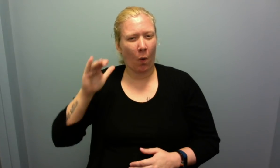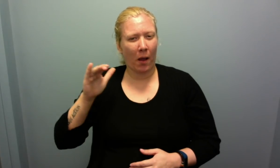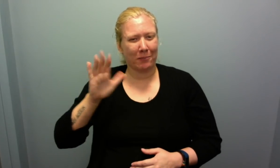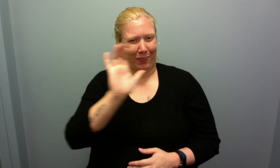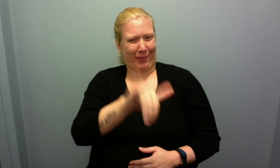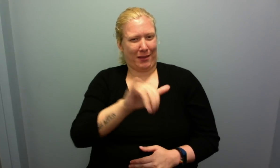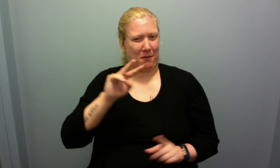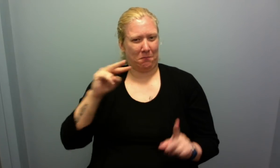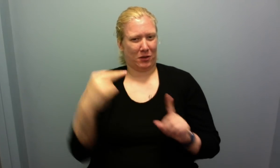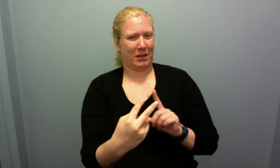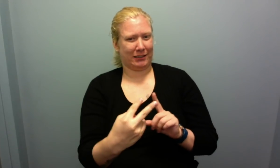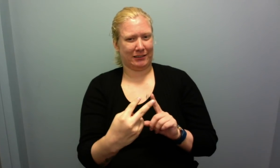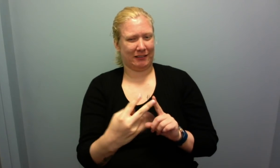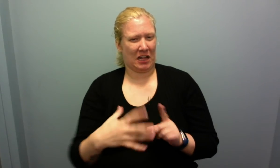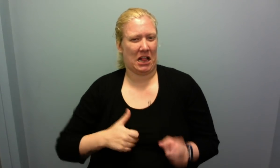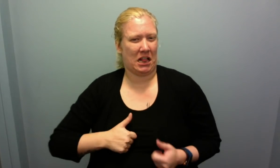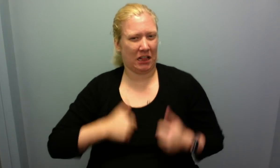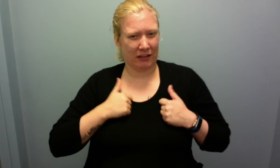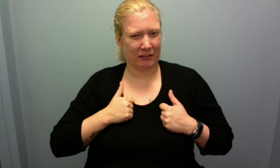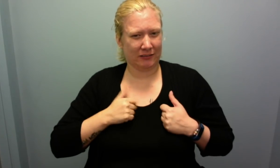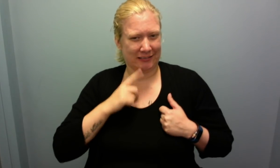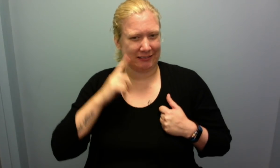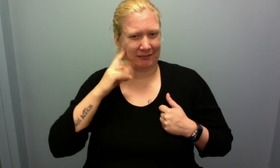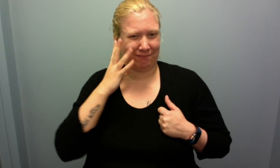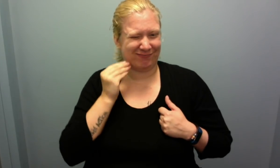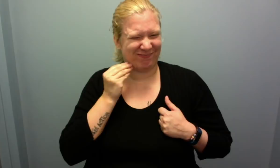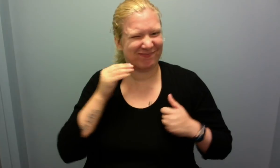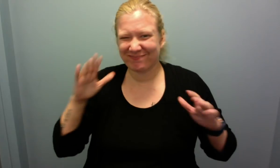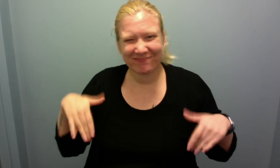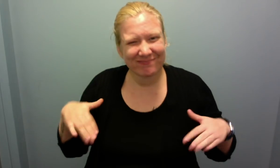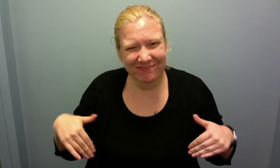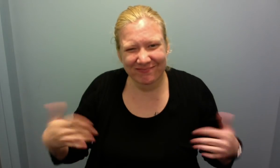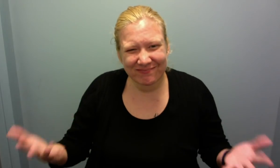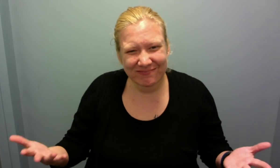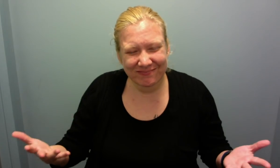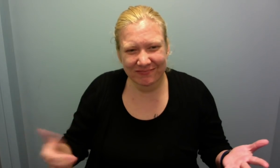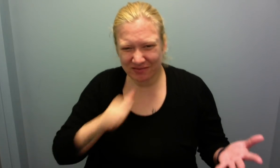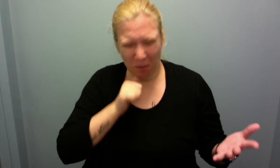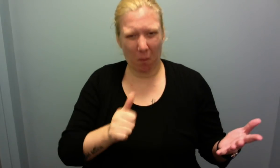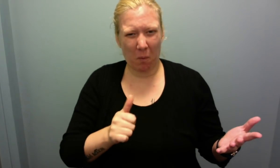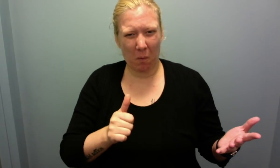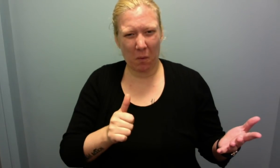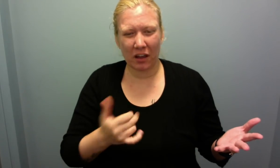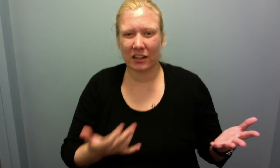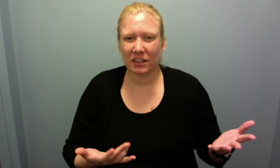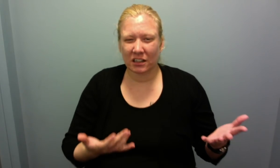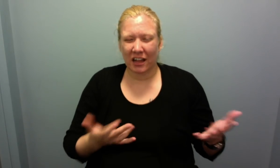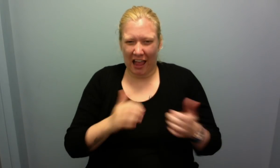deaf experience and about ASL that I will never understand because I simply don't live that experience. And so